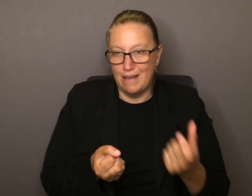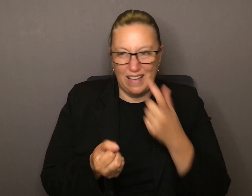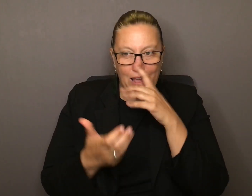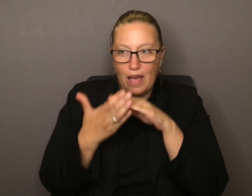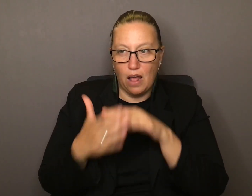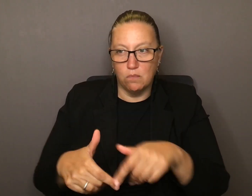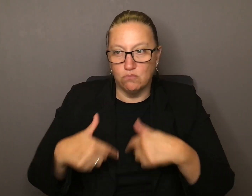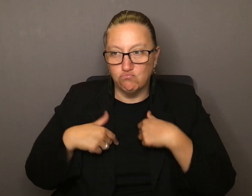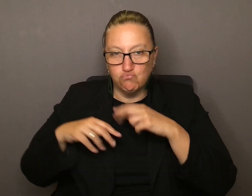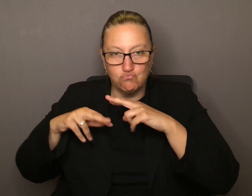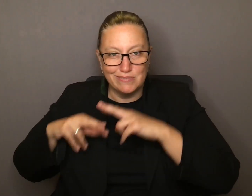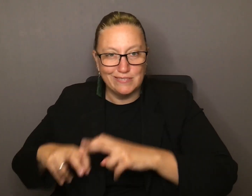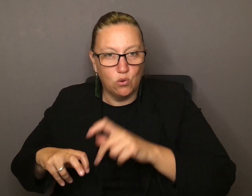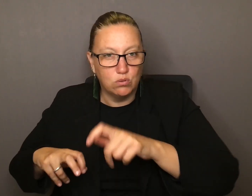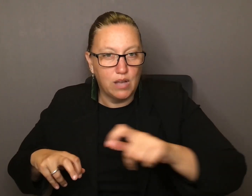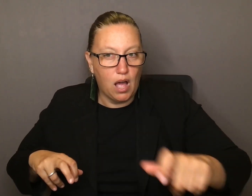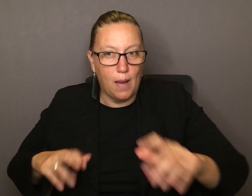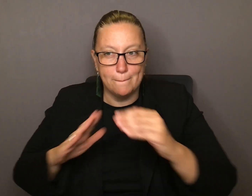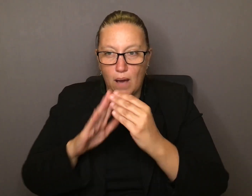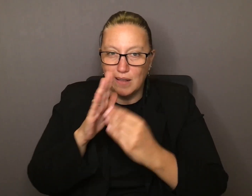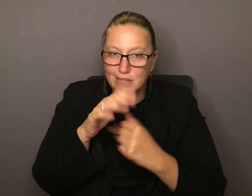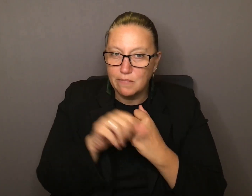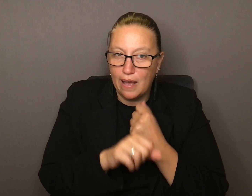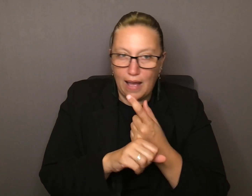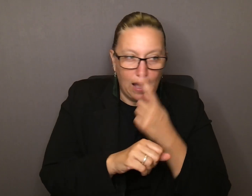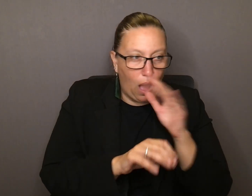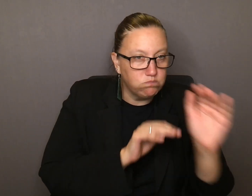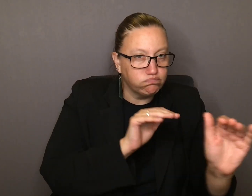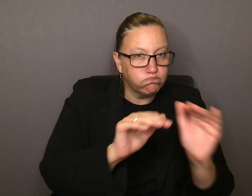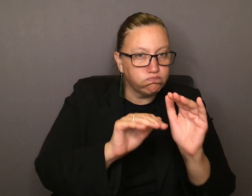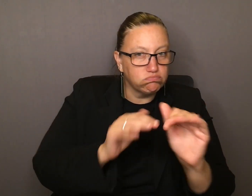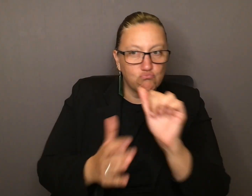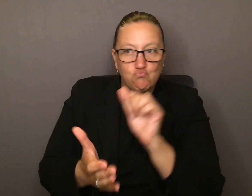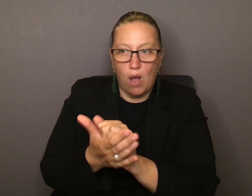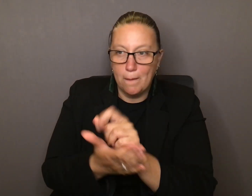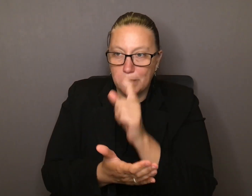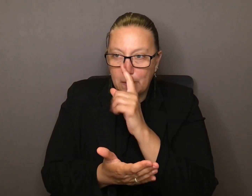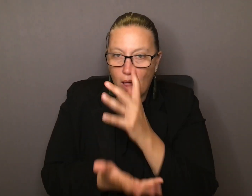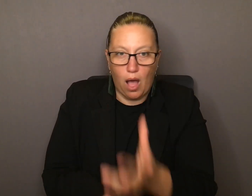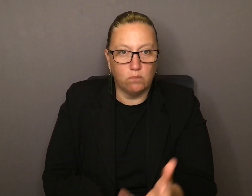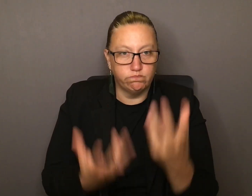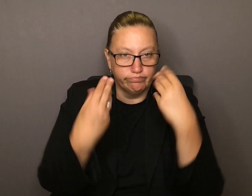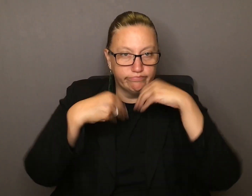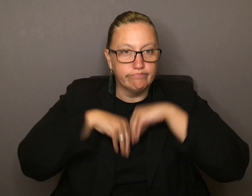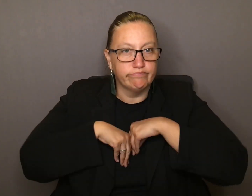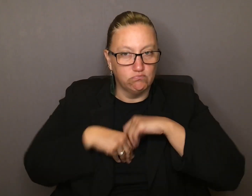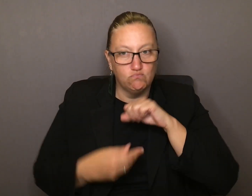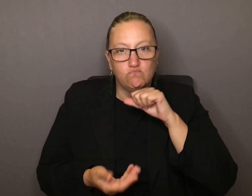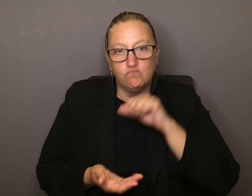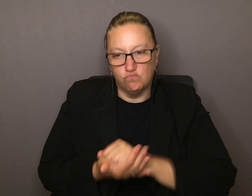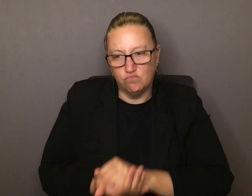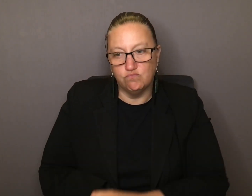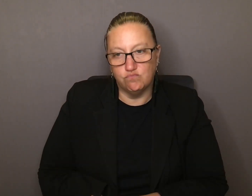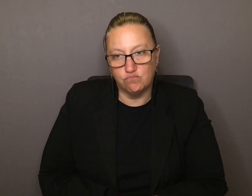and policymakers reach the right people, gain the right insights, and again, create something that will create real